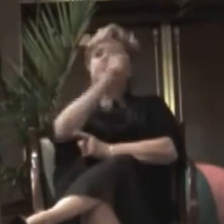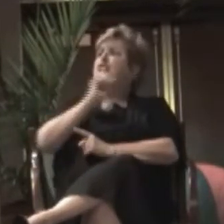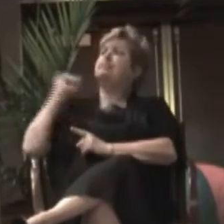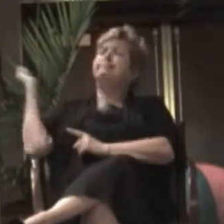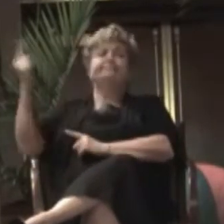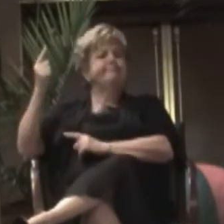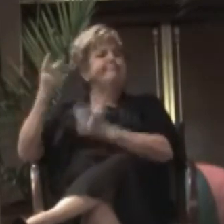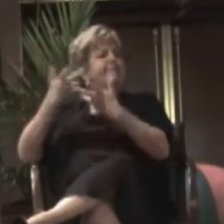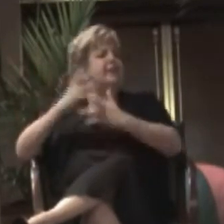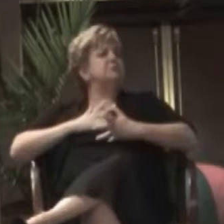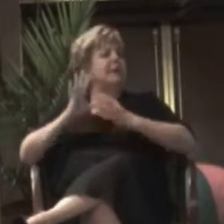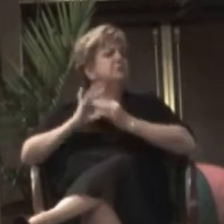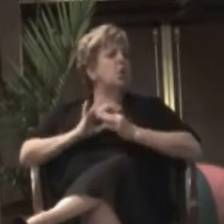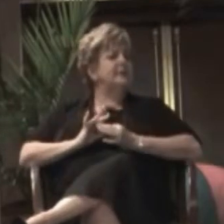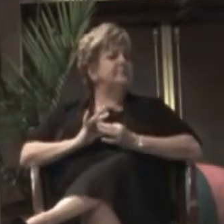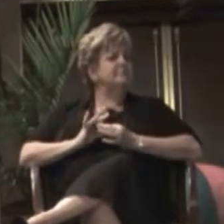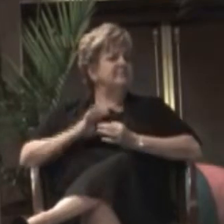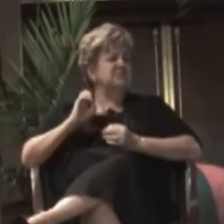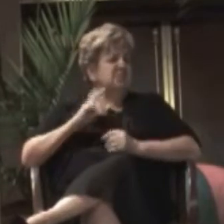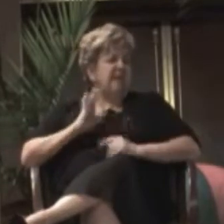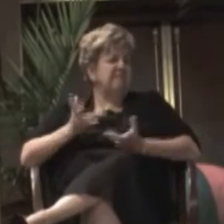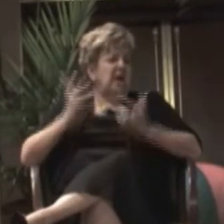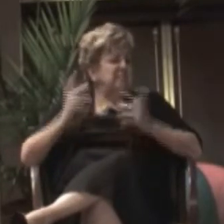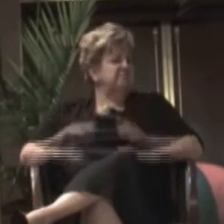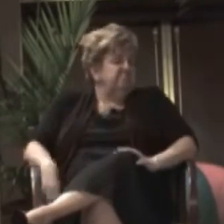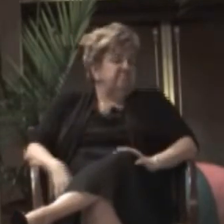Run into somebody else, they'll knock it out.